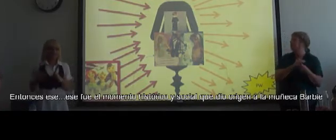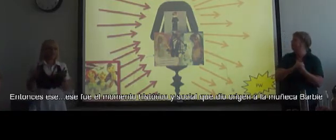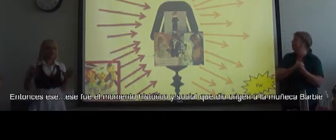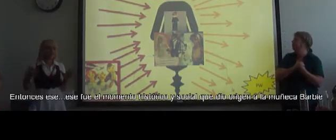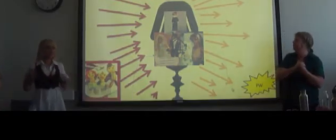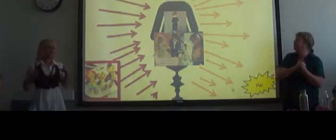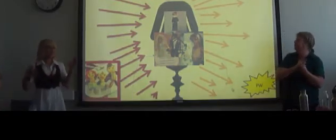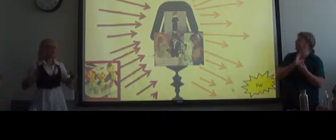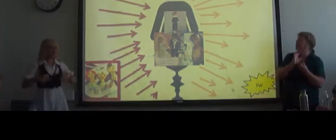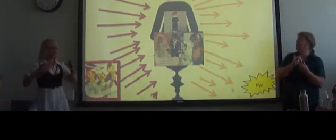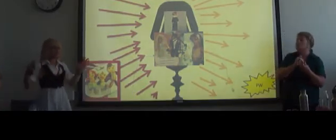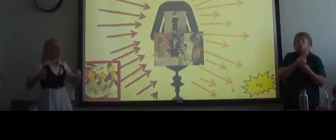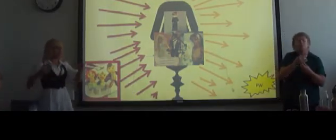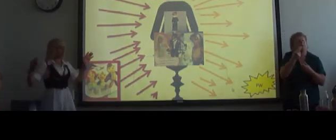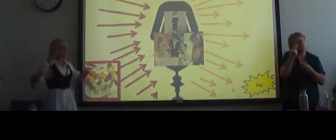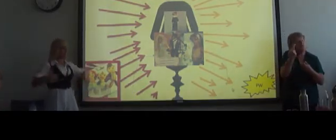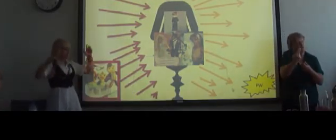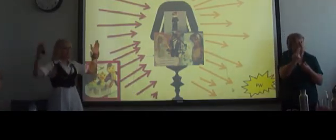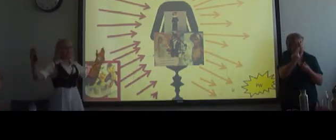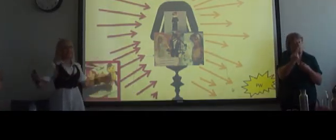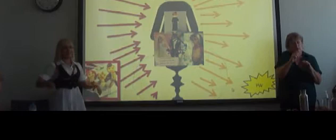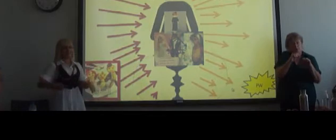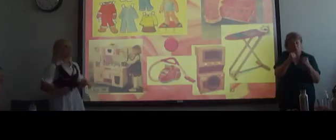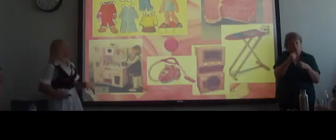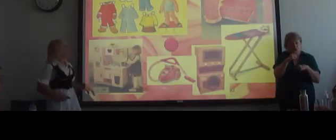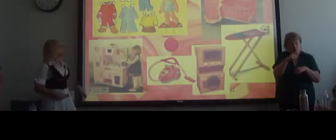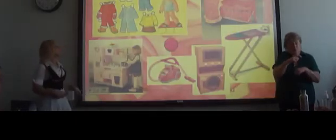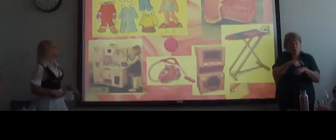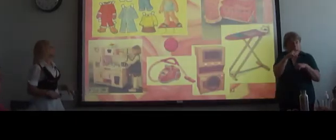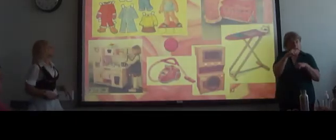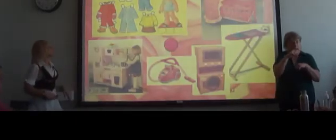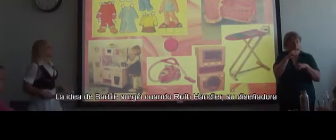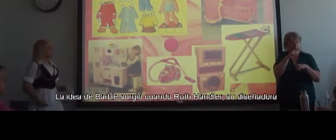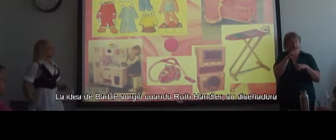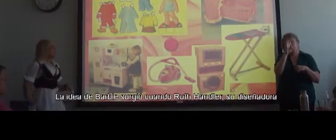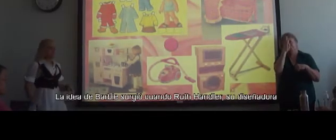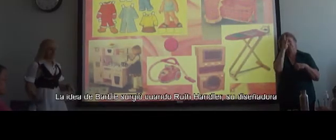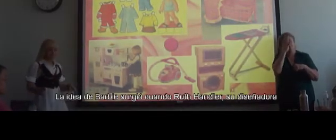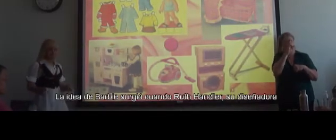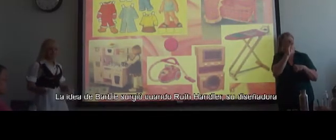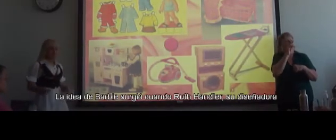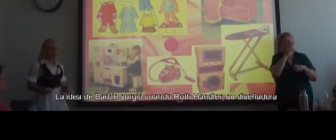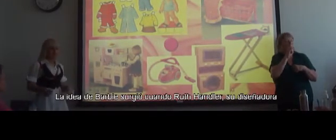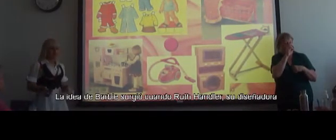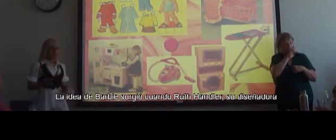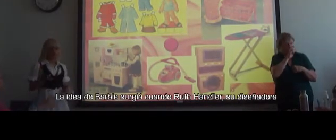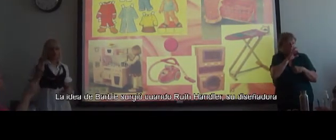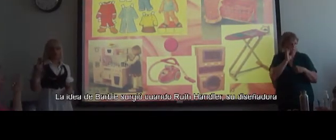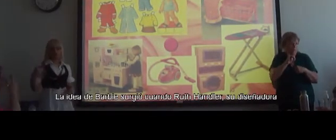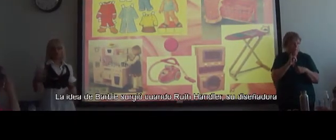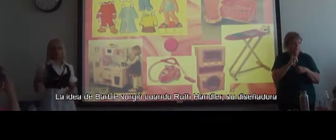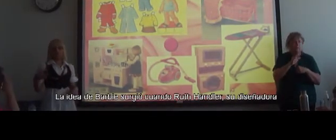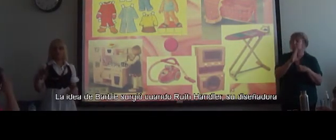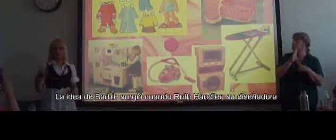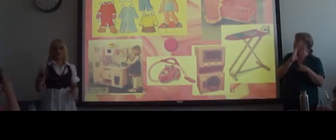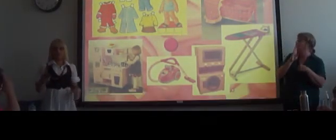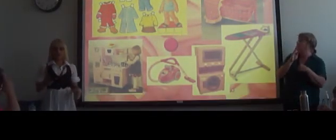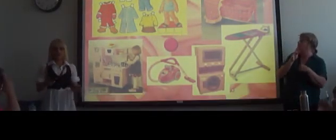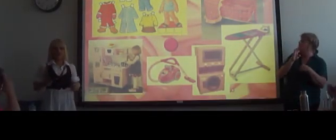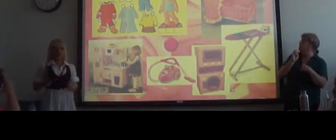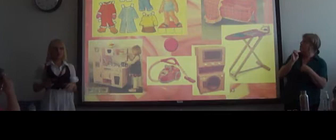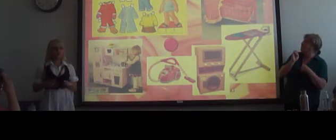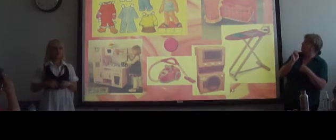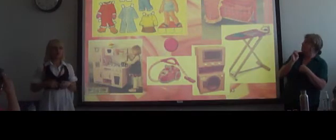the historical and social moment that gave birth to the Barbie doll. The idea of Barbie came when Ruth